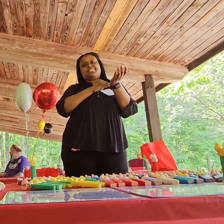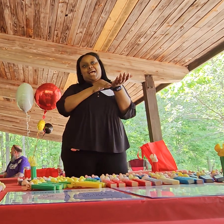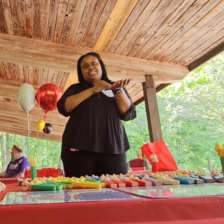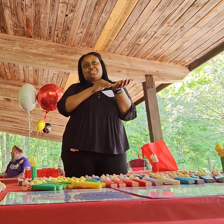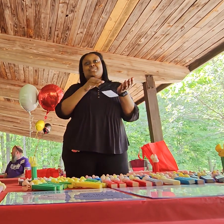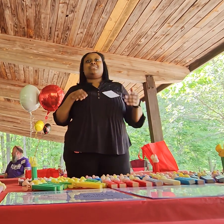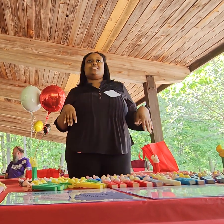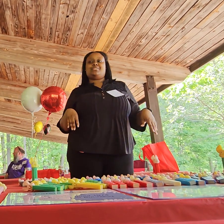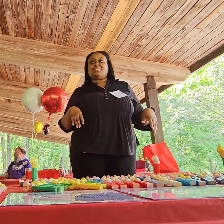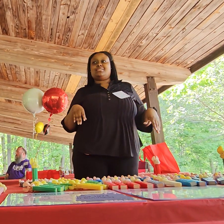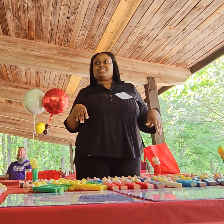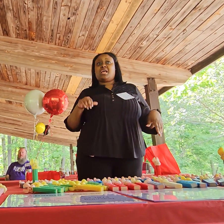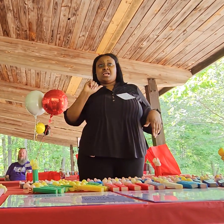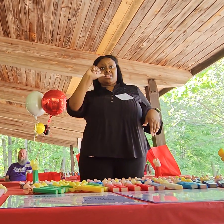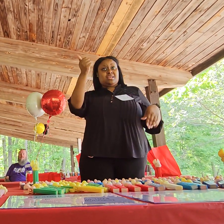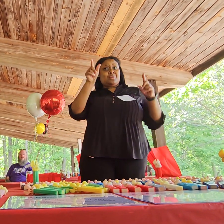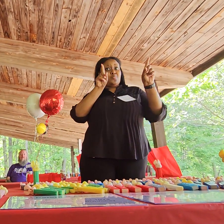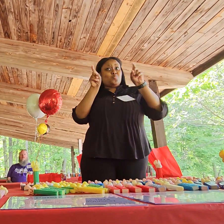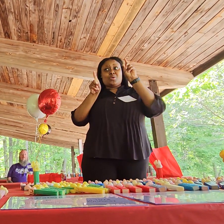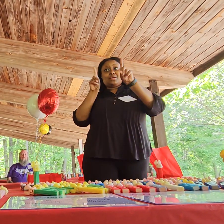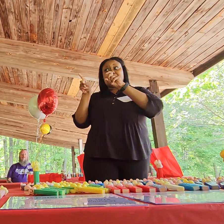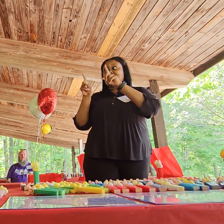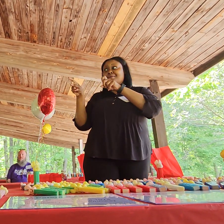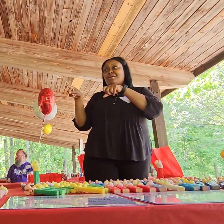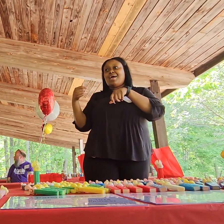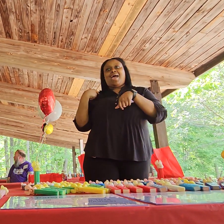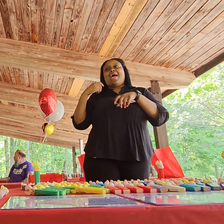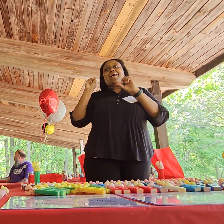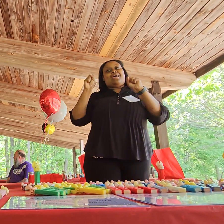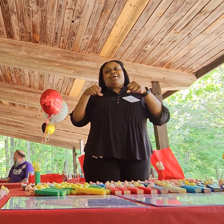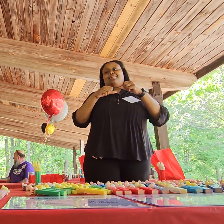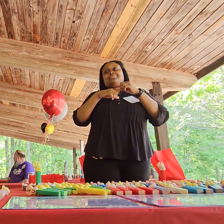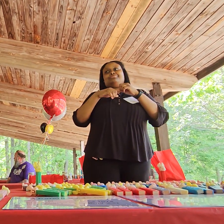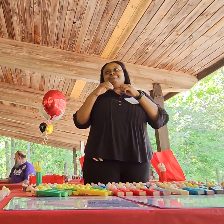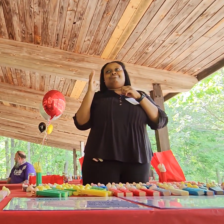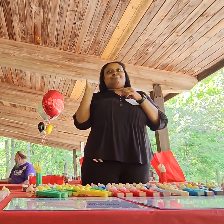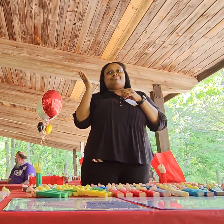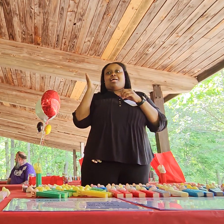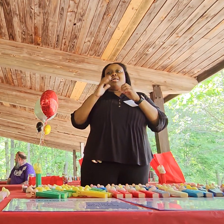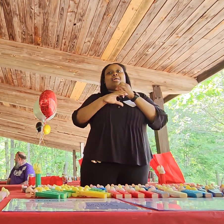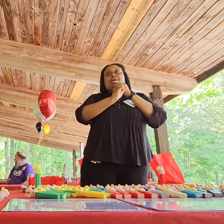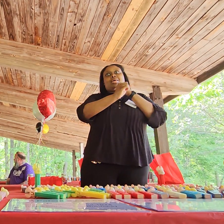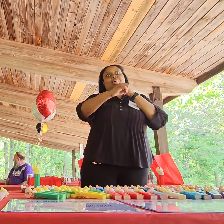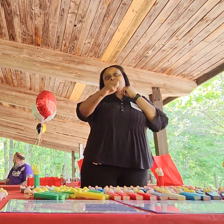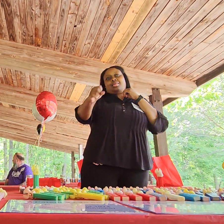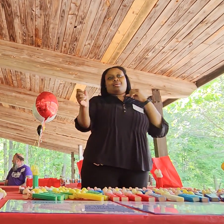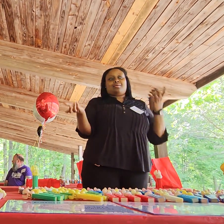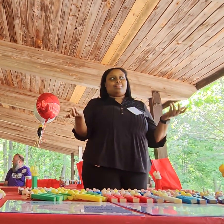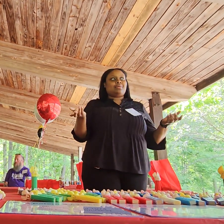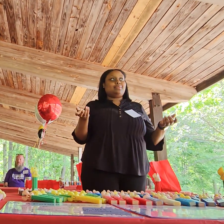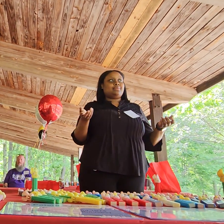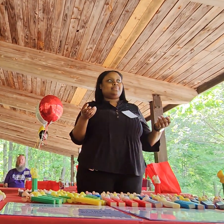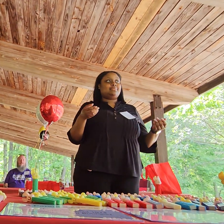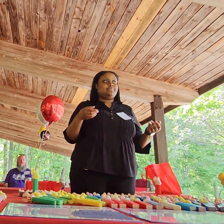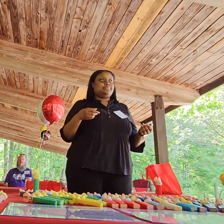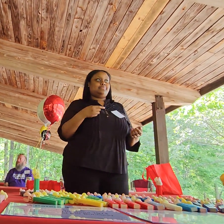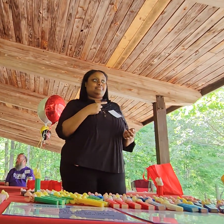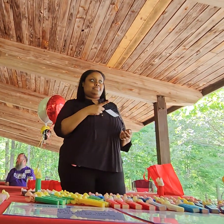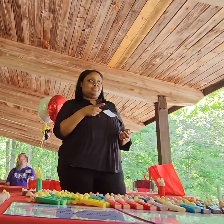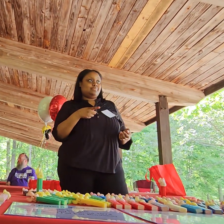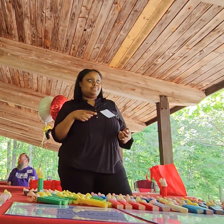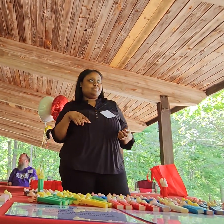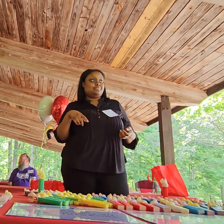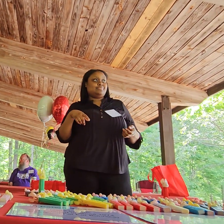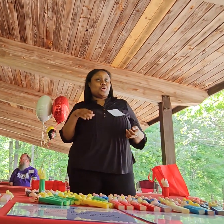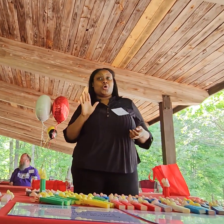So if you have any questions, I could talk for a long time about this, but I don't want to make it boring. So did you take all your bunnies off your wall